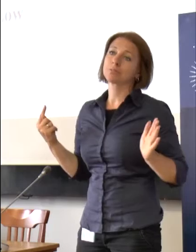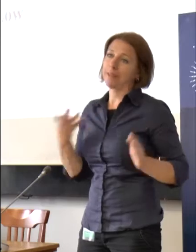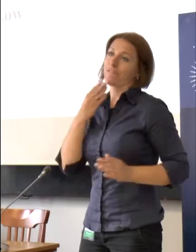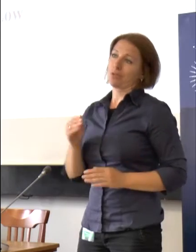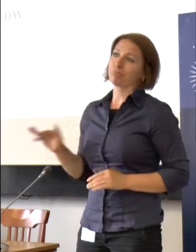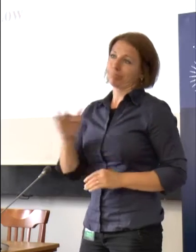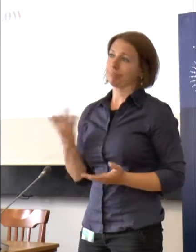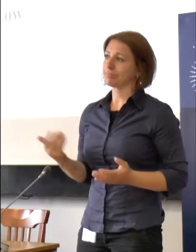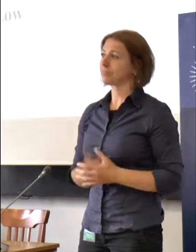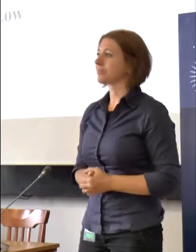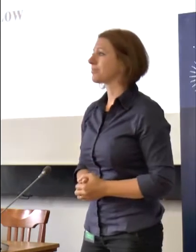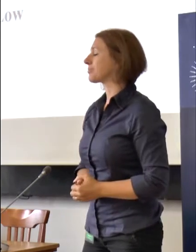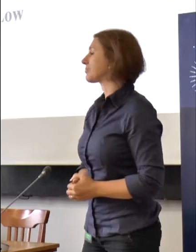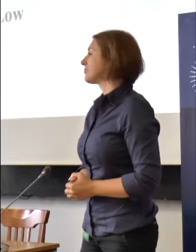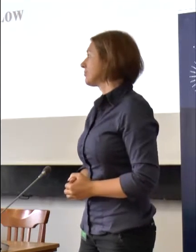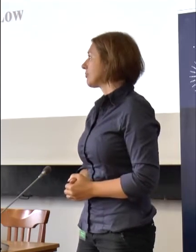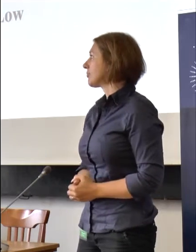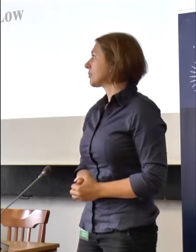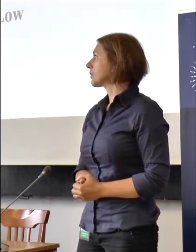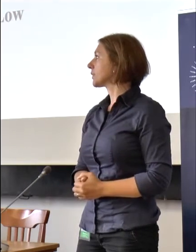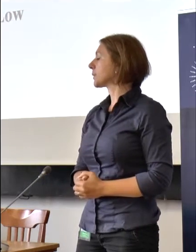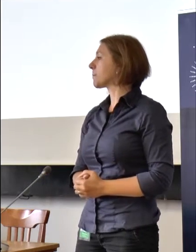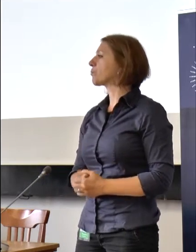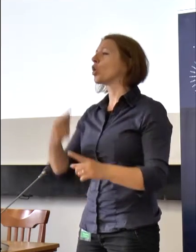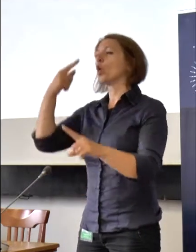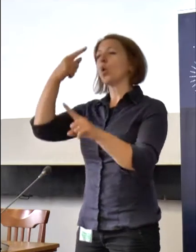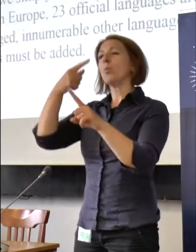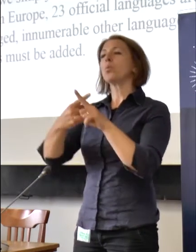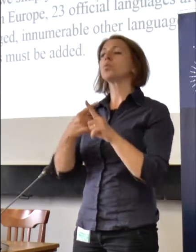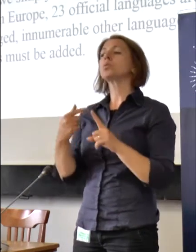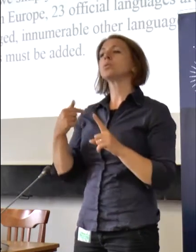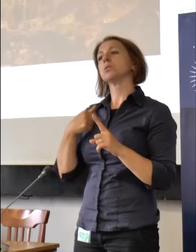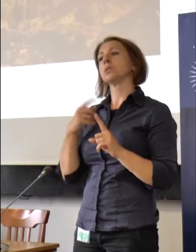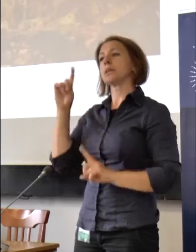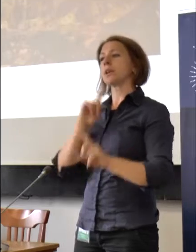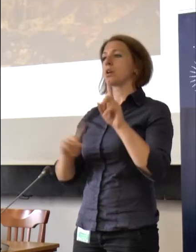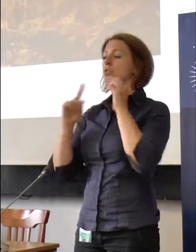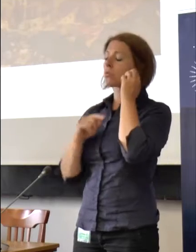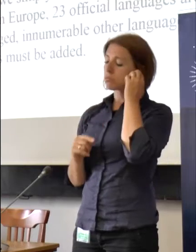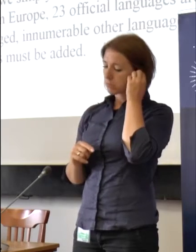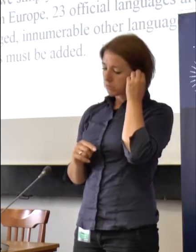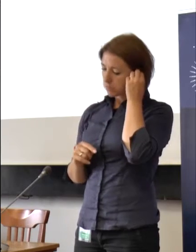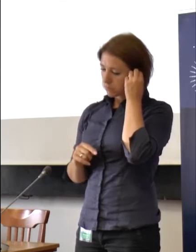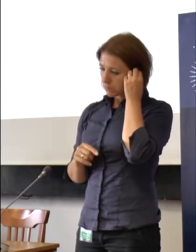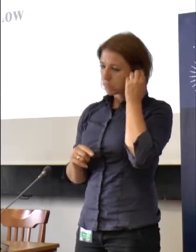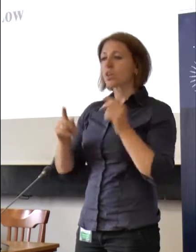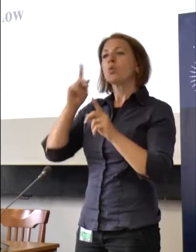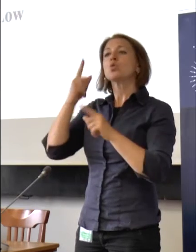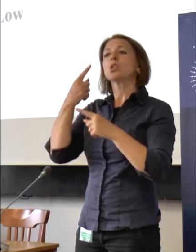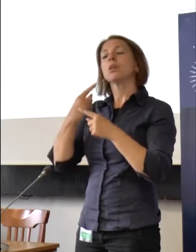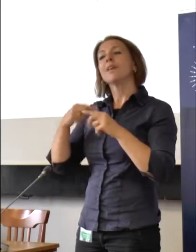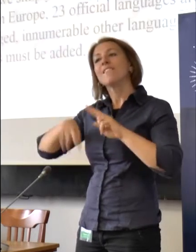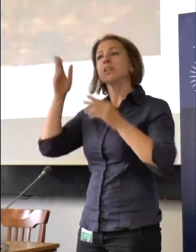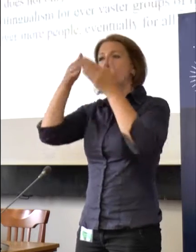we do more publicity for this. This is and has been studied by by a